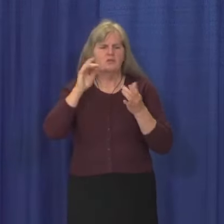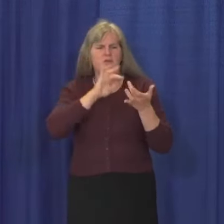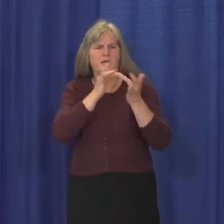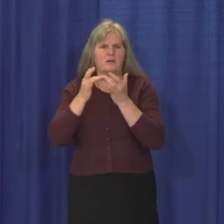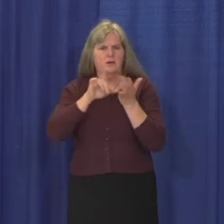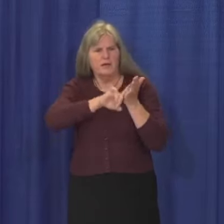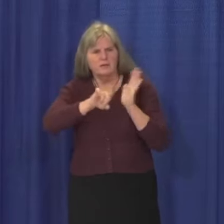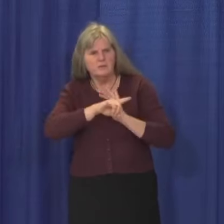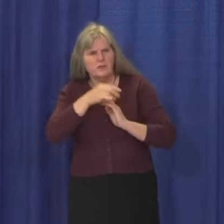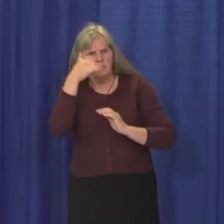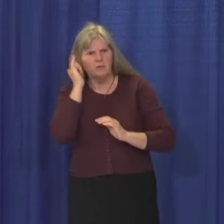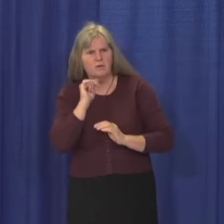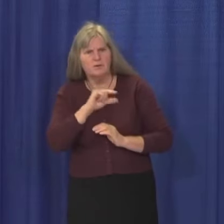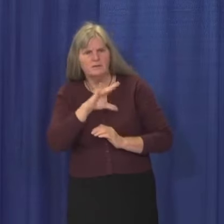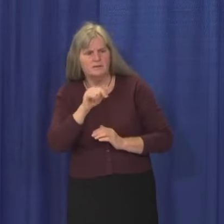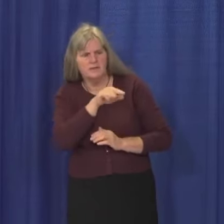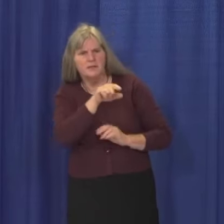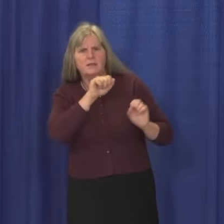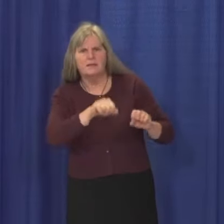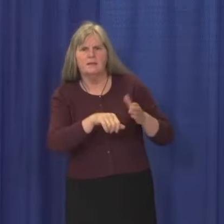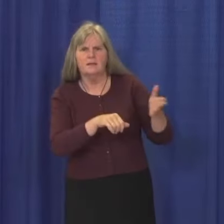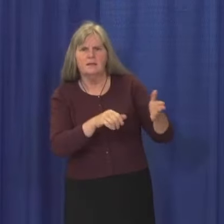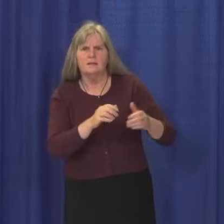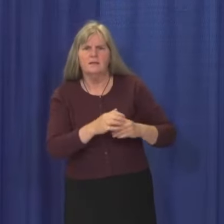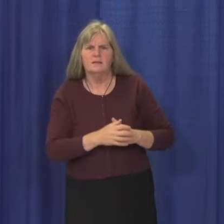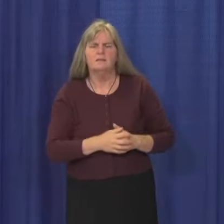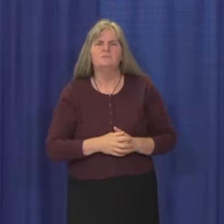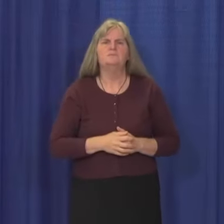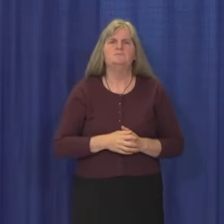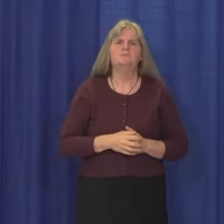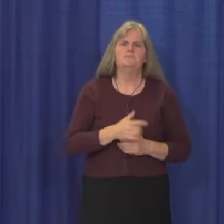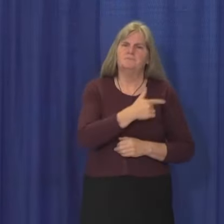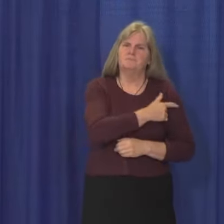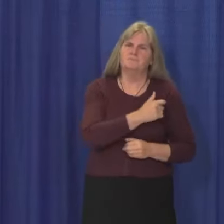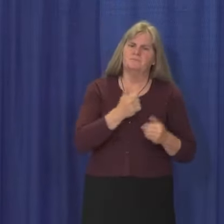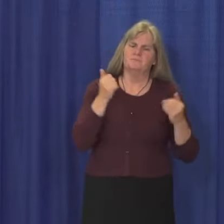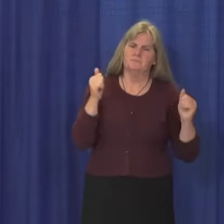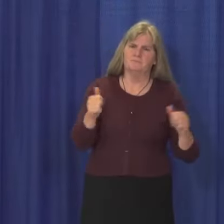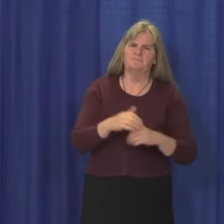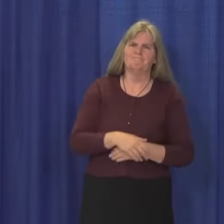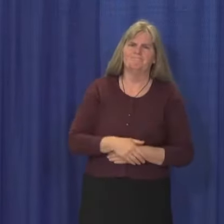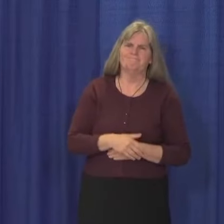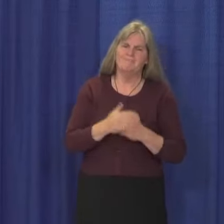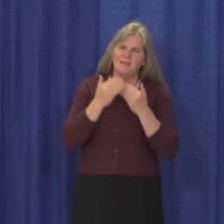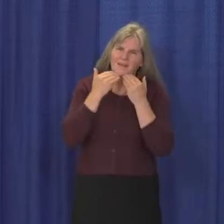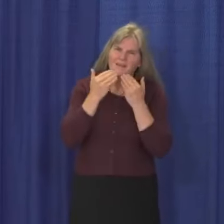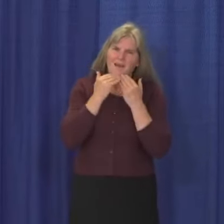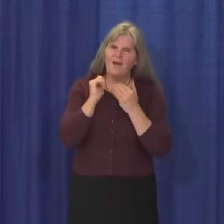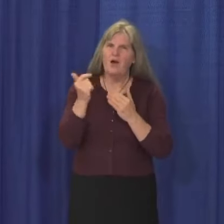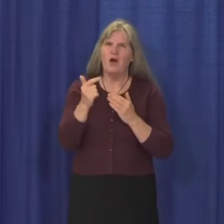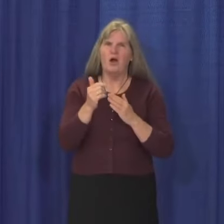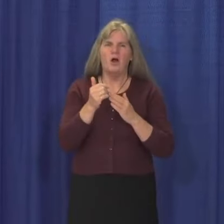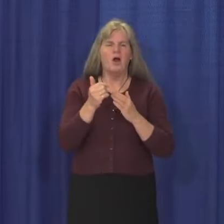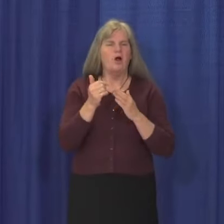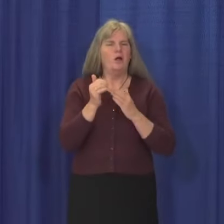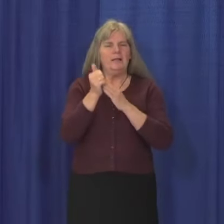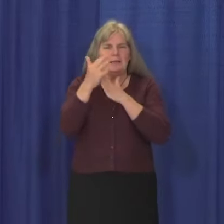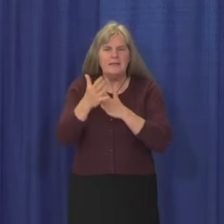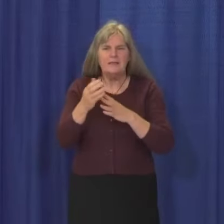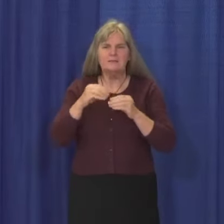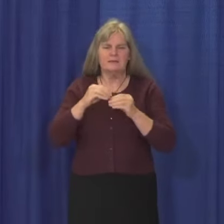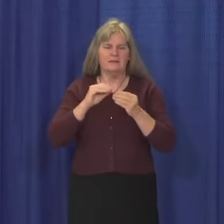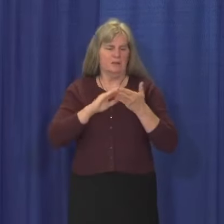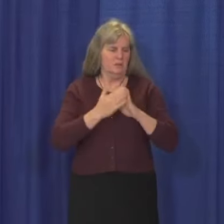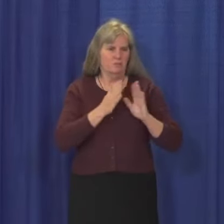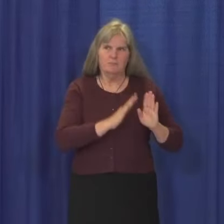is available on yukon.ca. I want to again thank all of the leaders in the communities